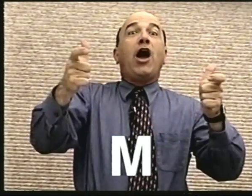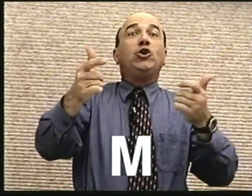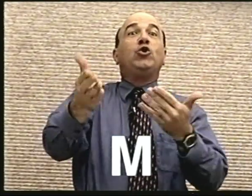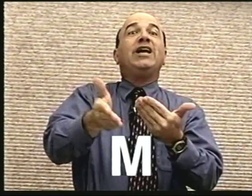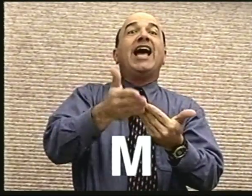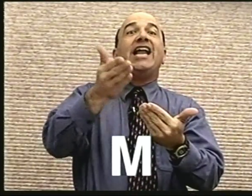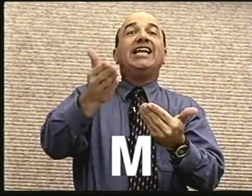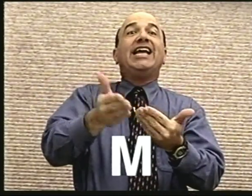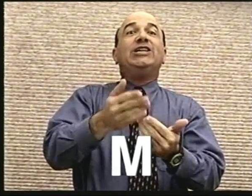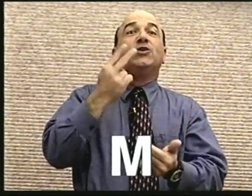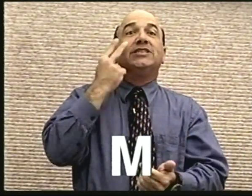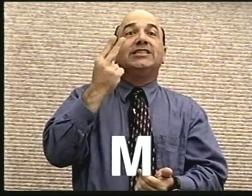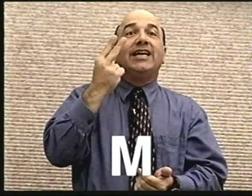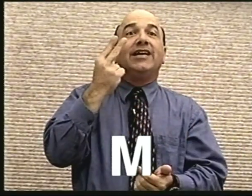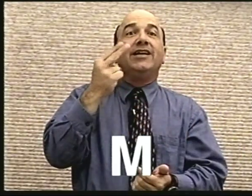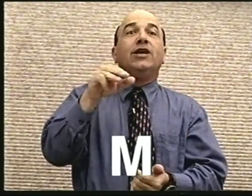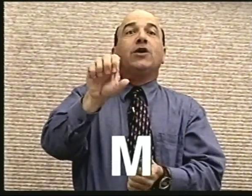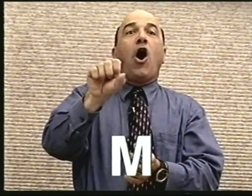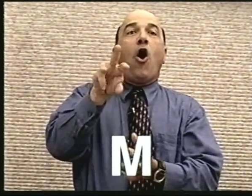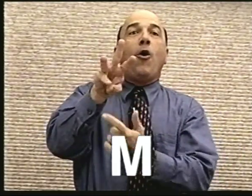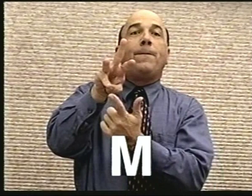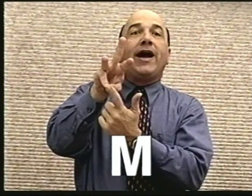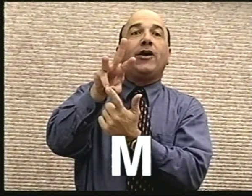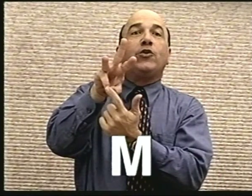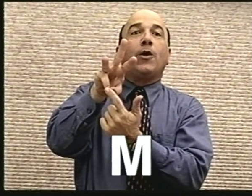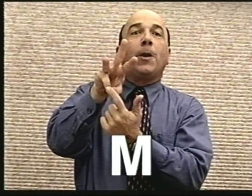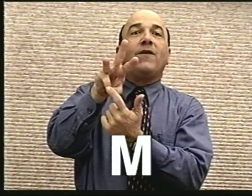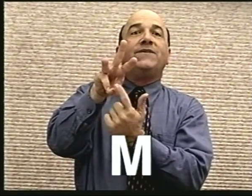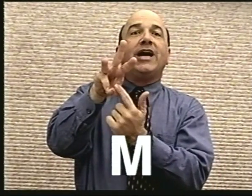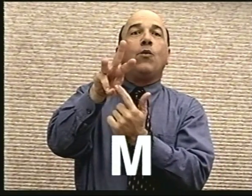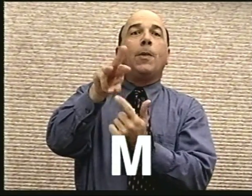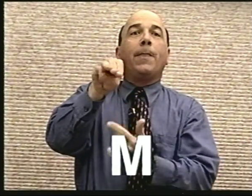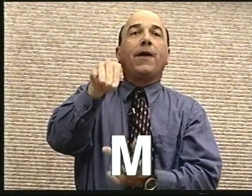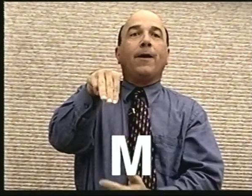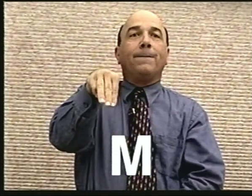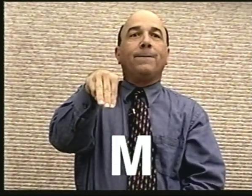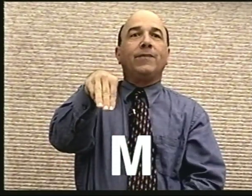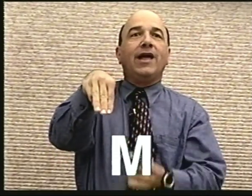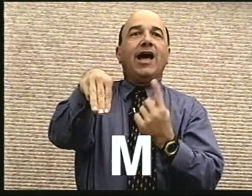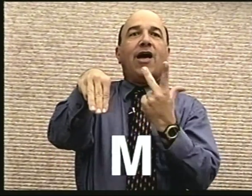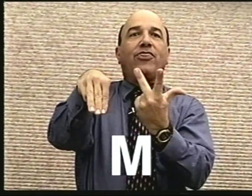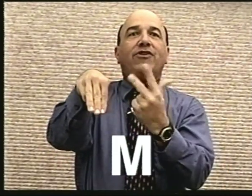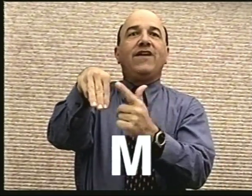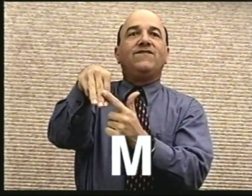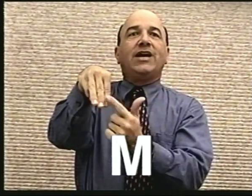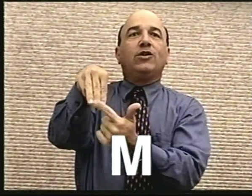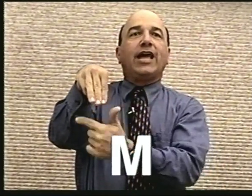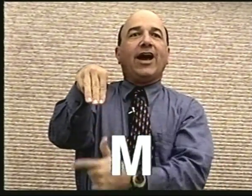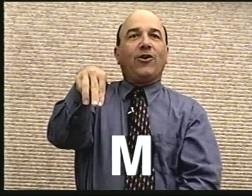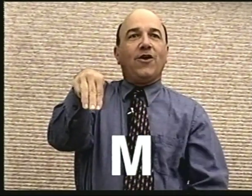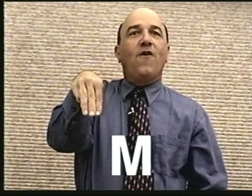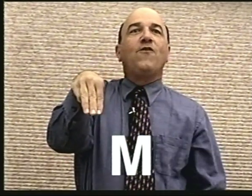larger and easier to see. So hold back your little finger with the thumb and 3 fingers down for